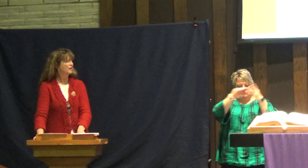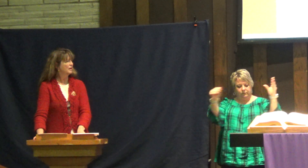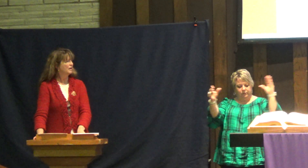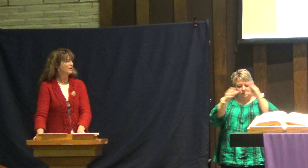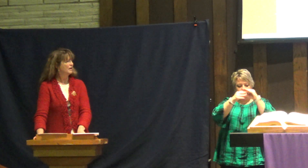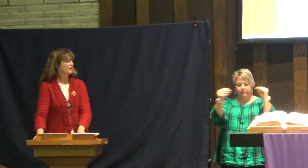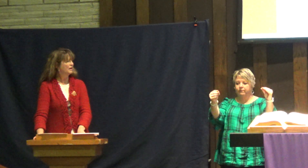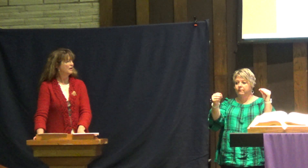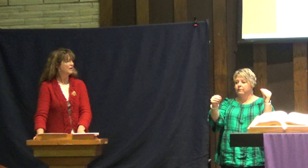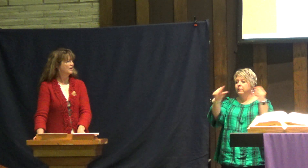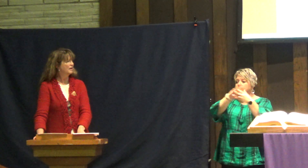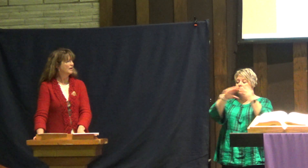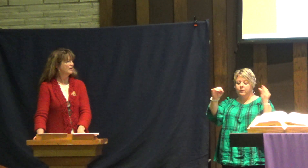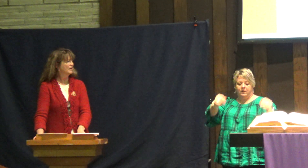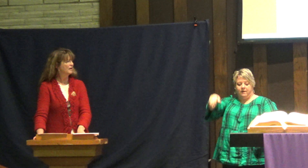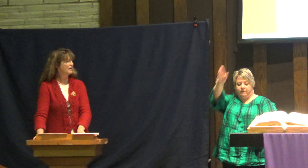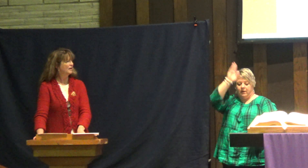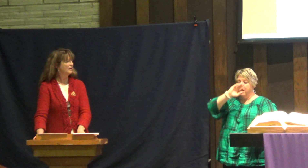tell the story.